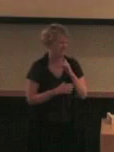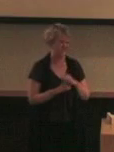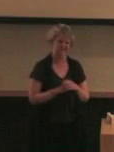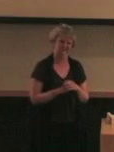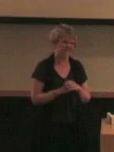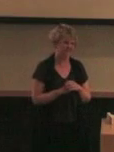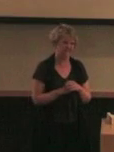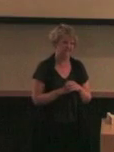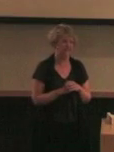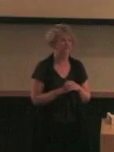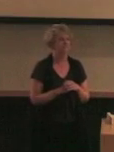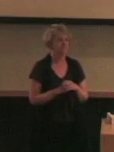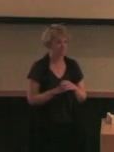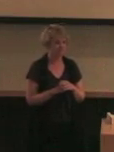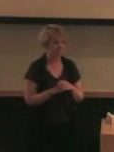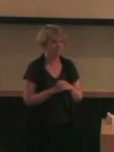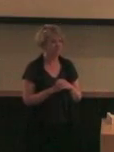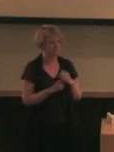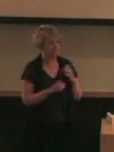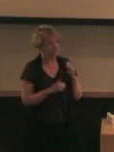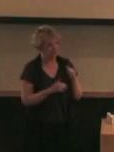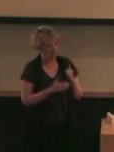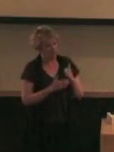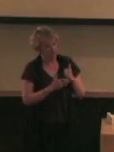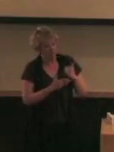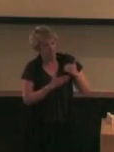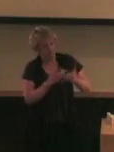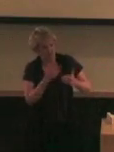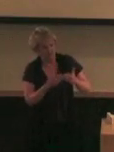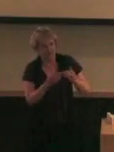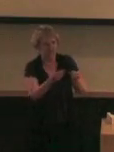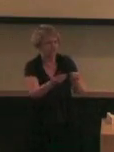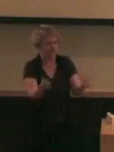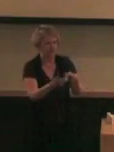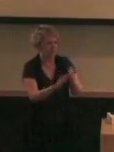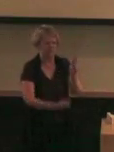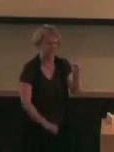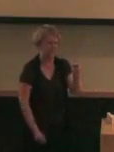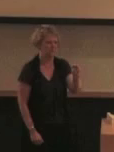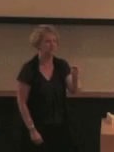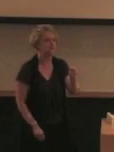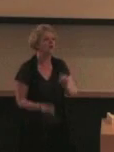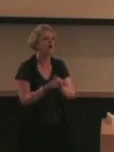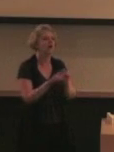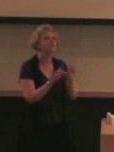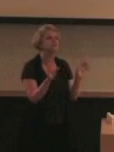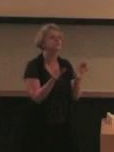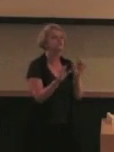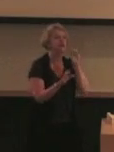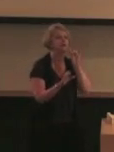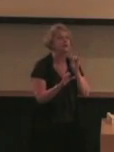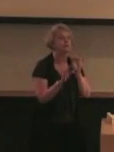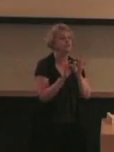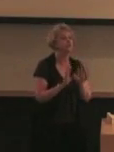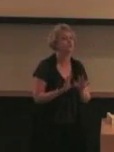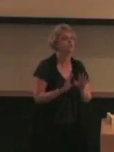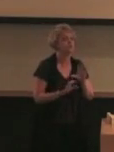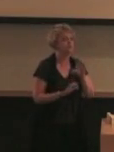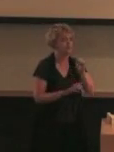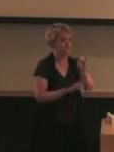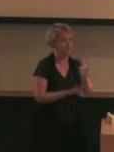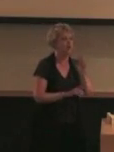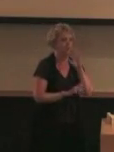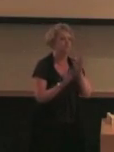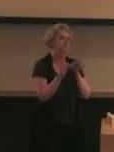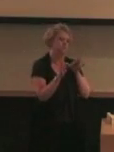people. They're the process, but not the solution. There's also certified deaf interpreters, which